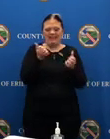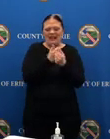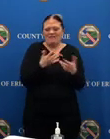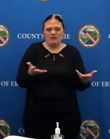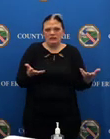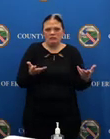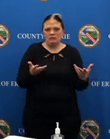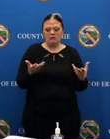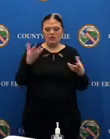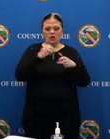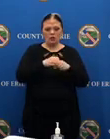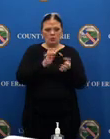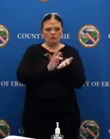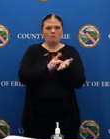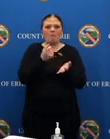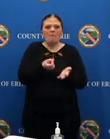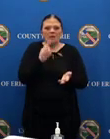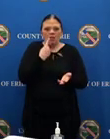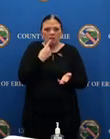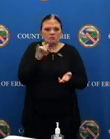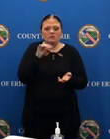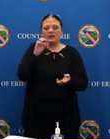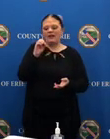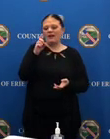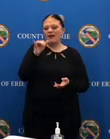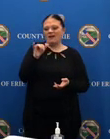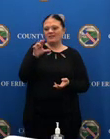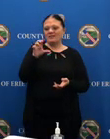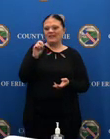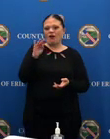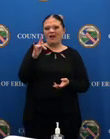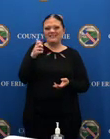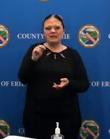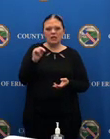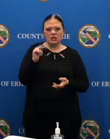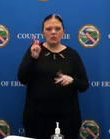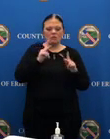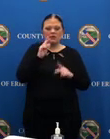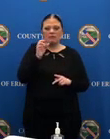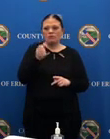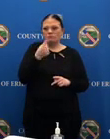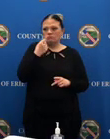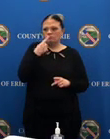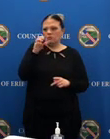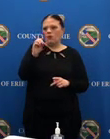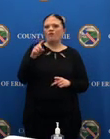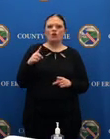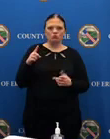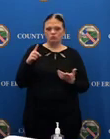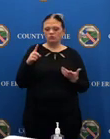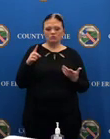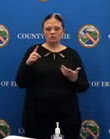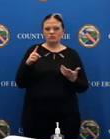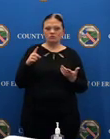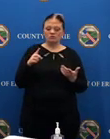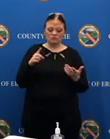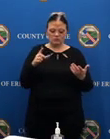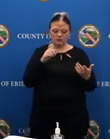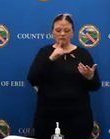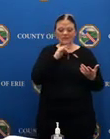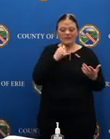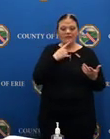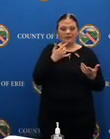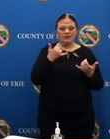including pills like OxyContin and the like, where people are overdosing on those. And it's not out of the realm of